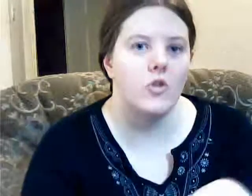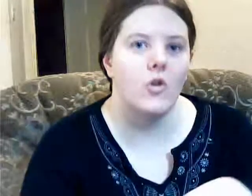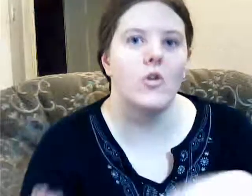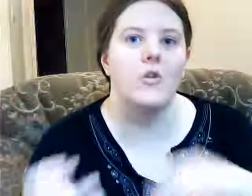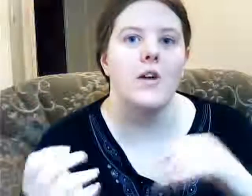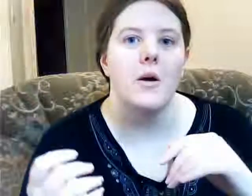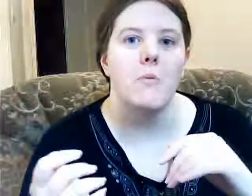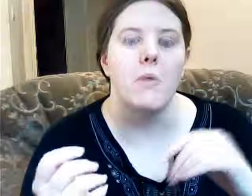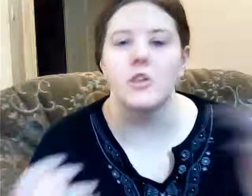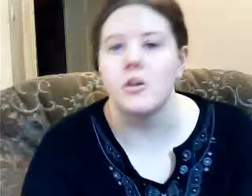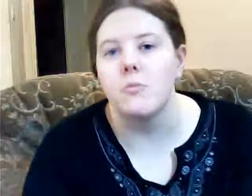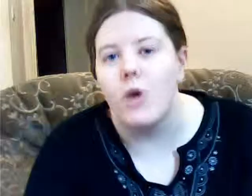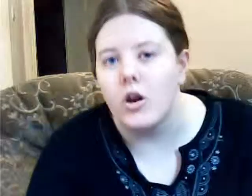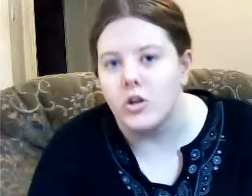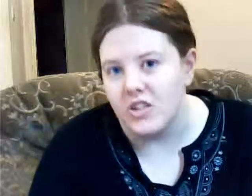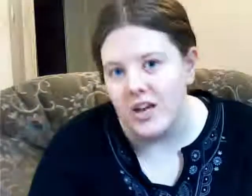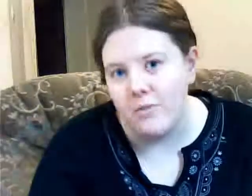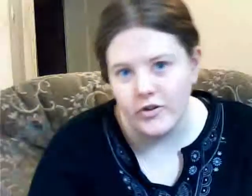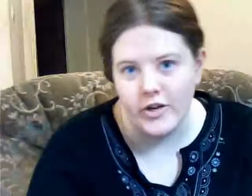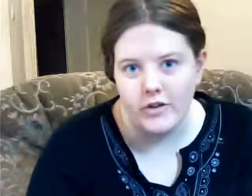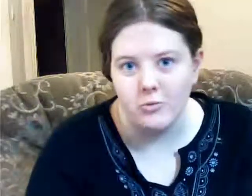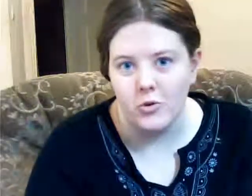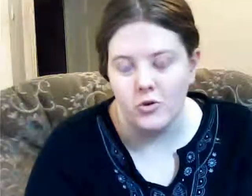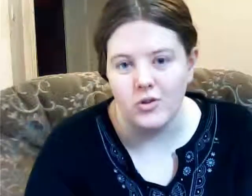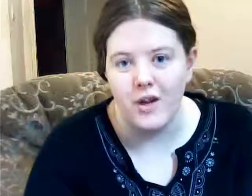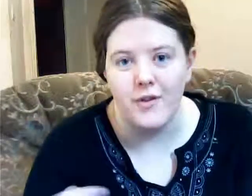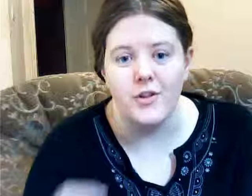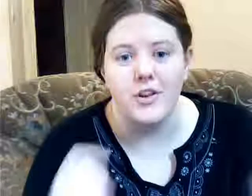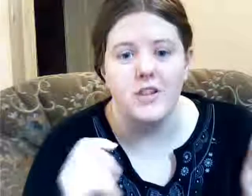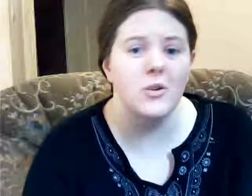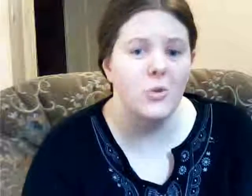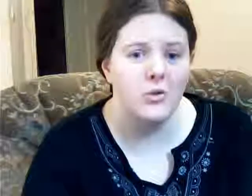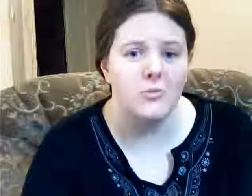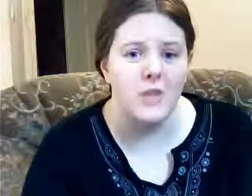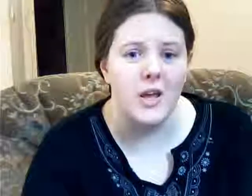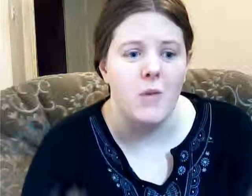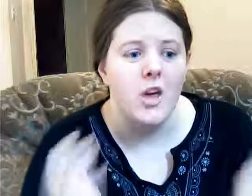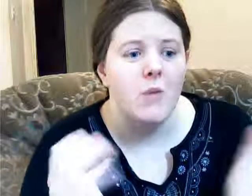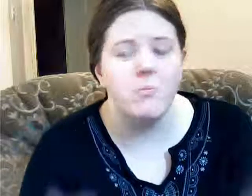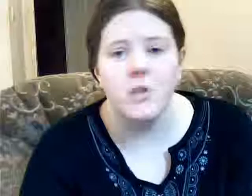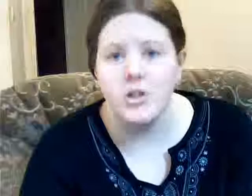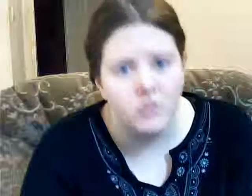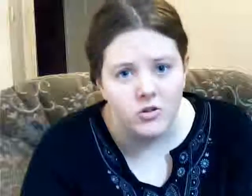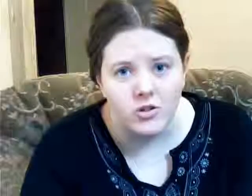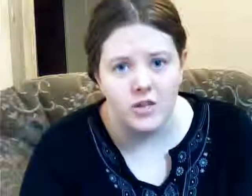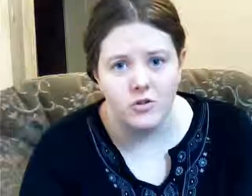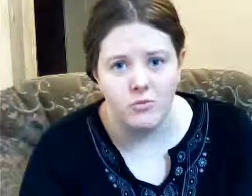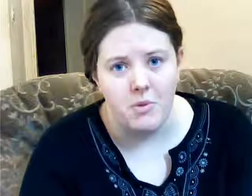but i don't know what i could say about shadows of mordor other than it's an awesome game please do not say it is a rip off